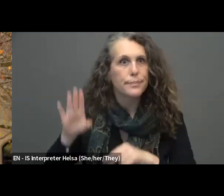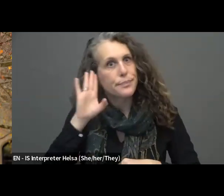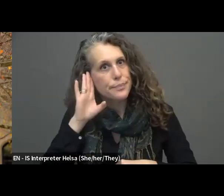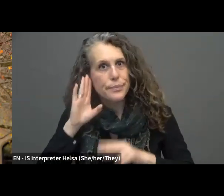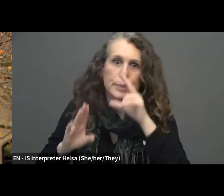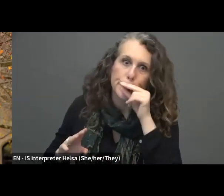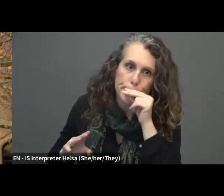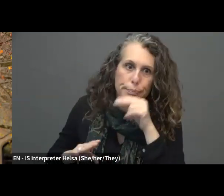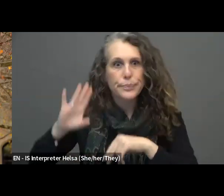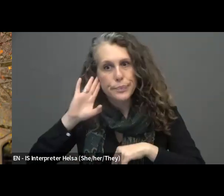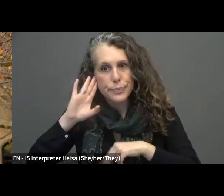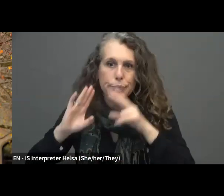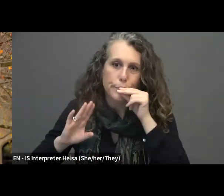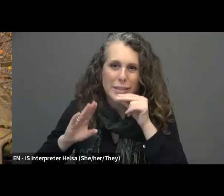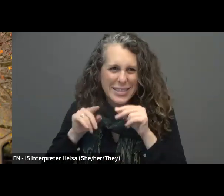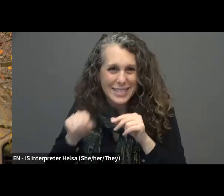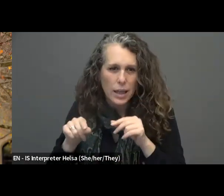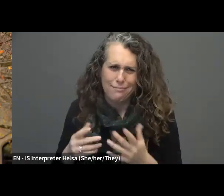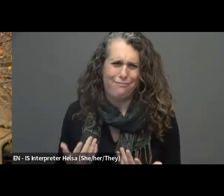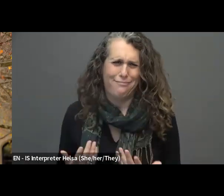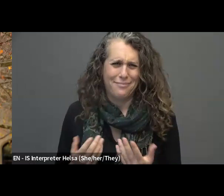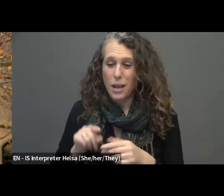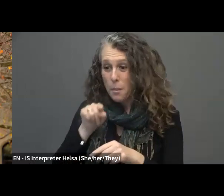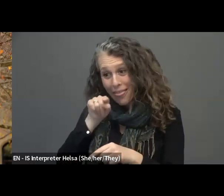it's, you know, the proponents of those